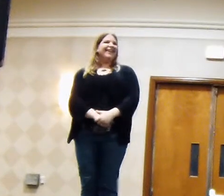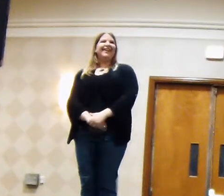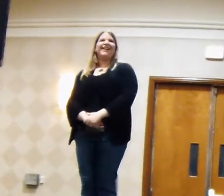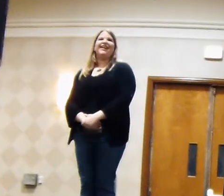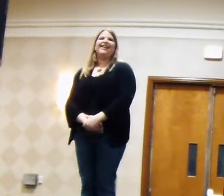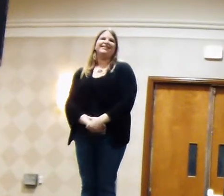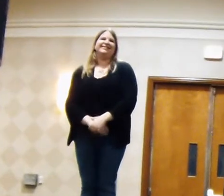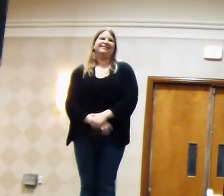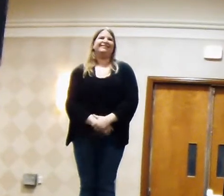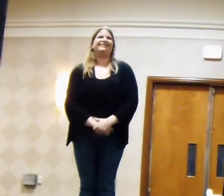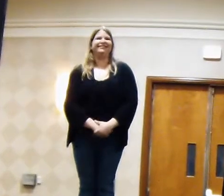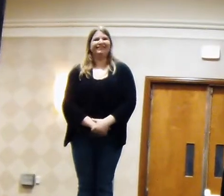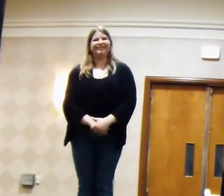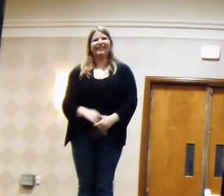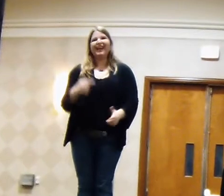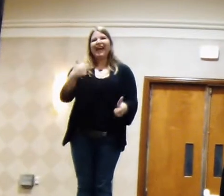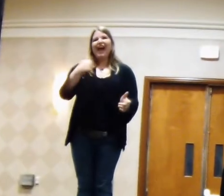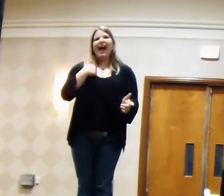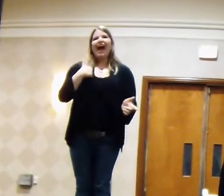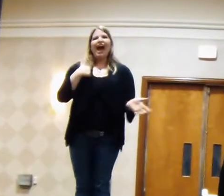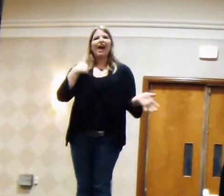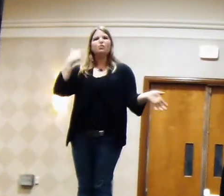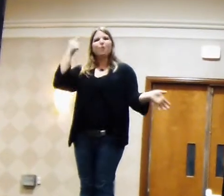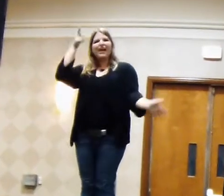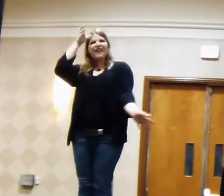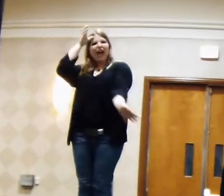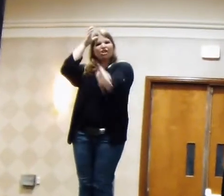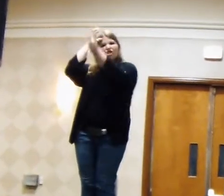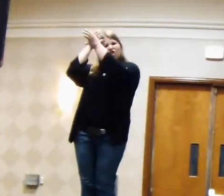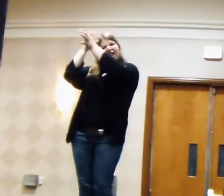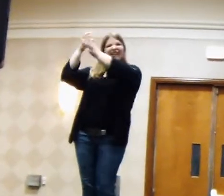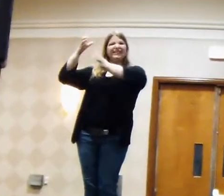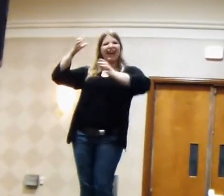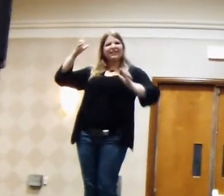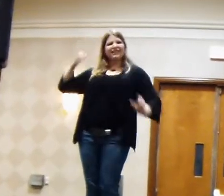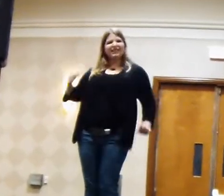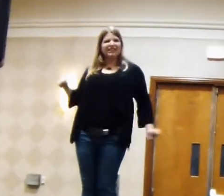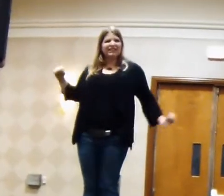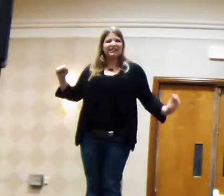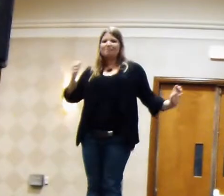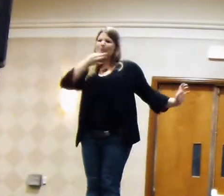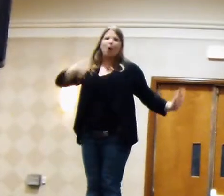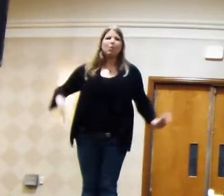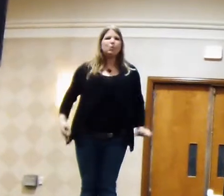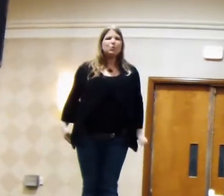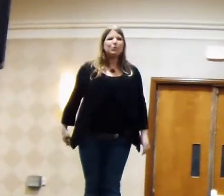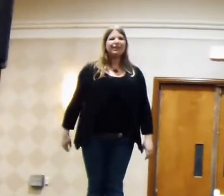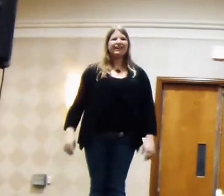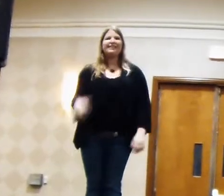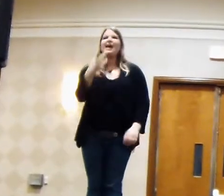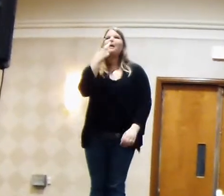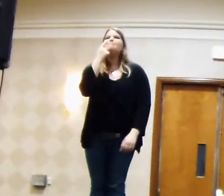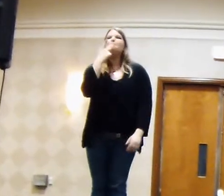And I was a genius in that pink bathing suit.